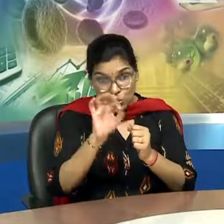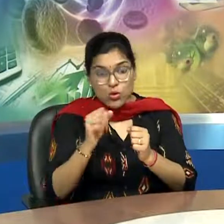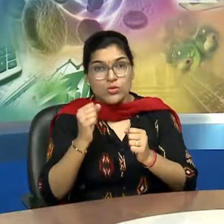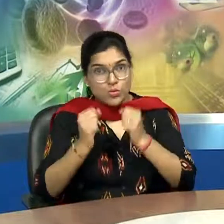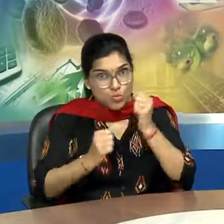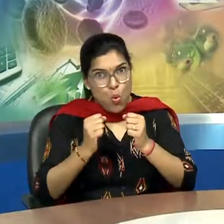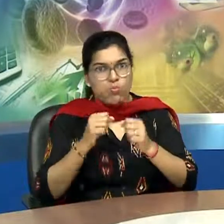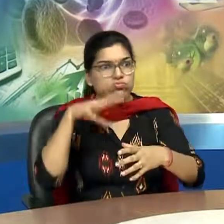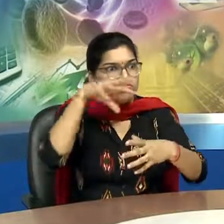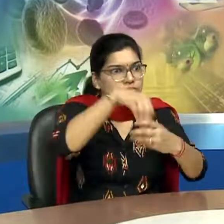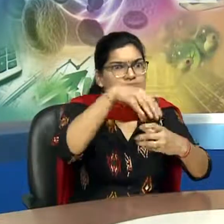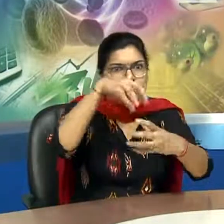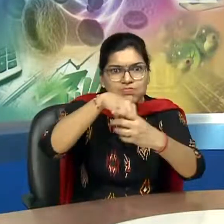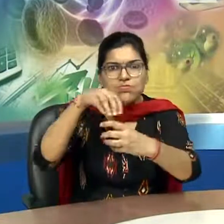learn values of teamwork